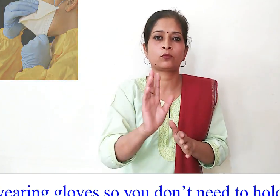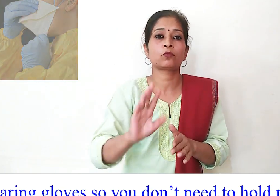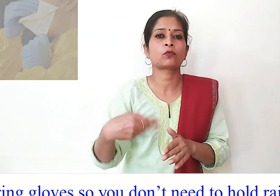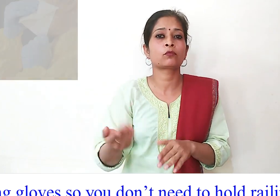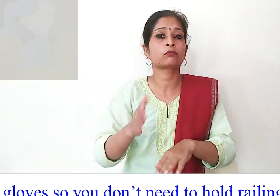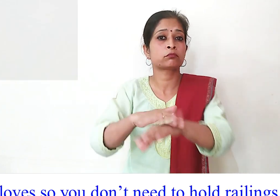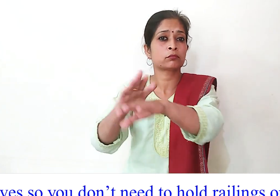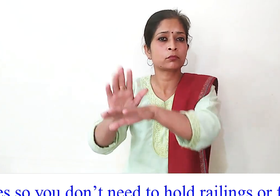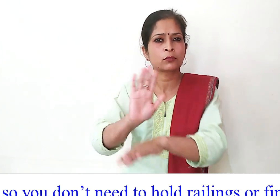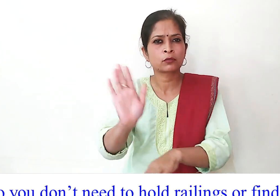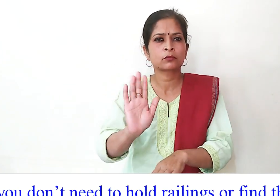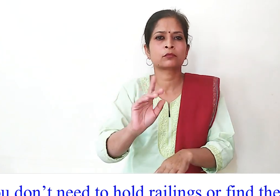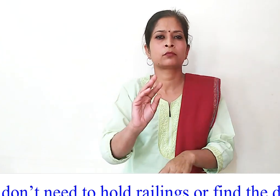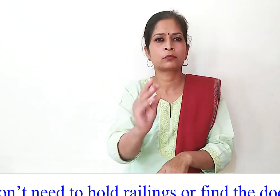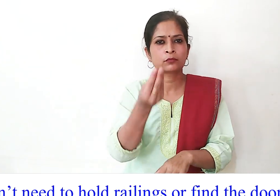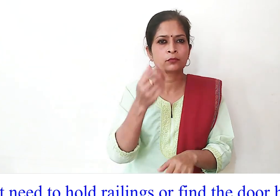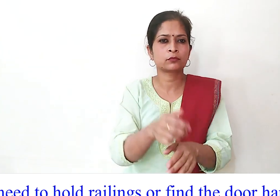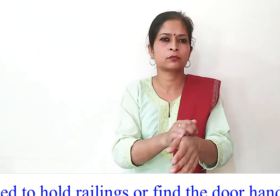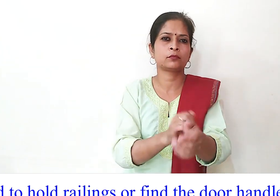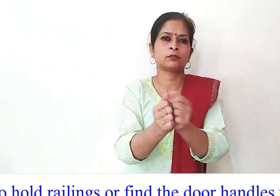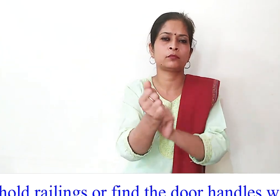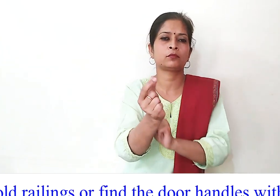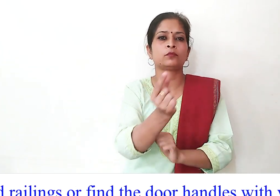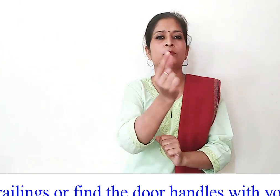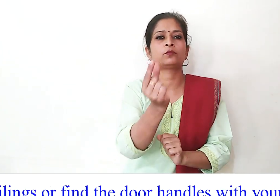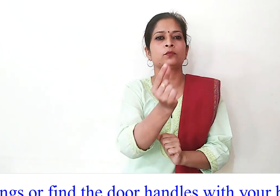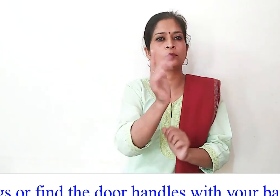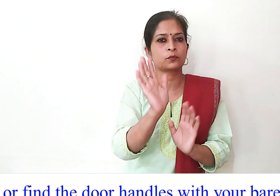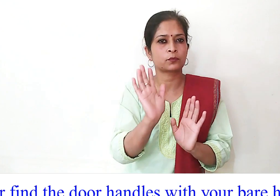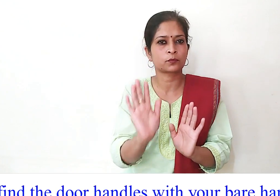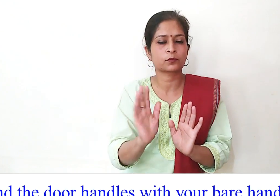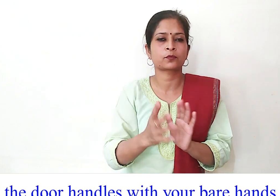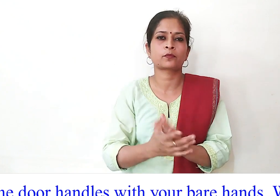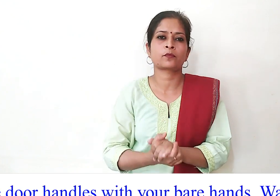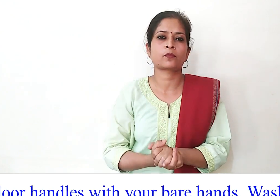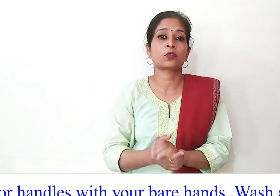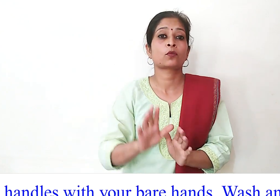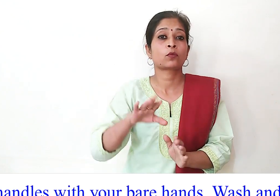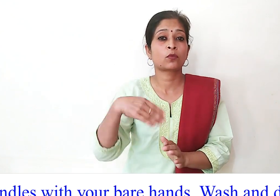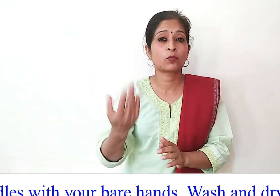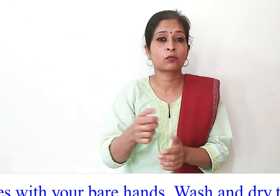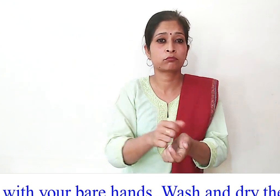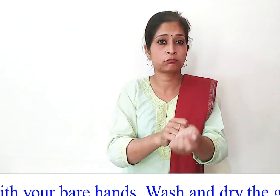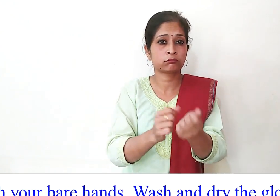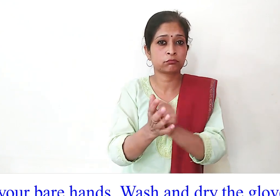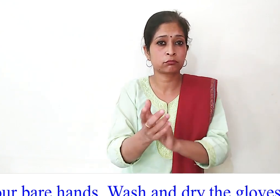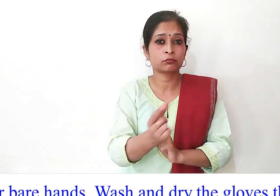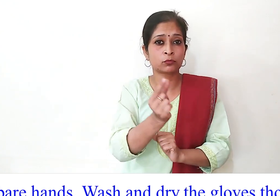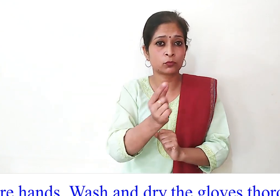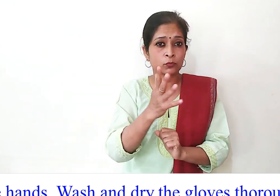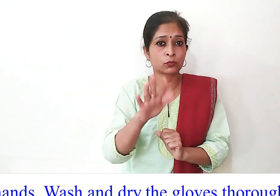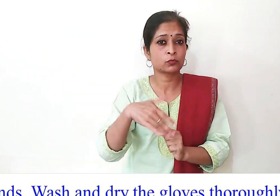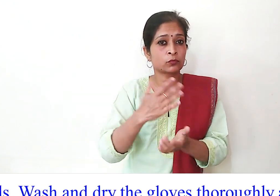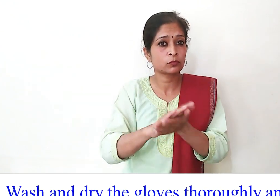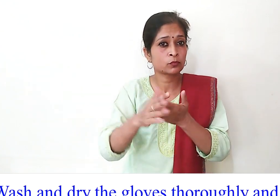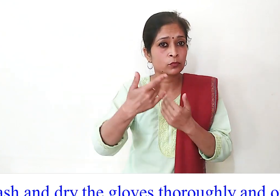hold railings or find the door handles with your bare hands. Wash and dry the gloves thoroughly and often,